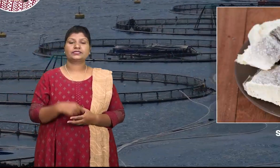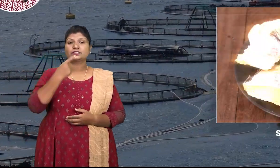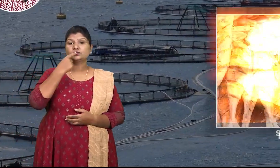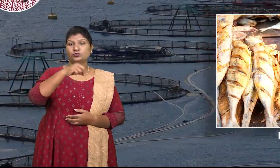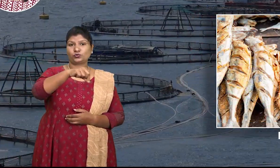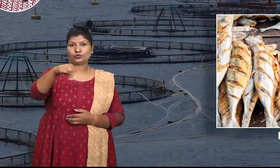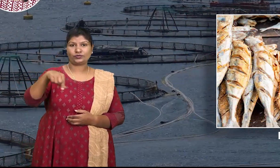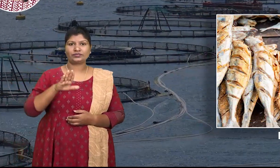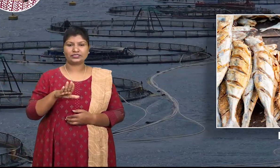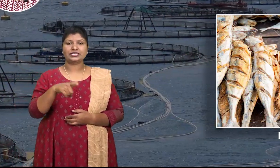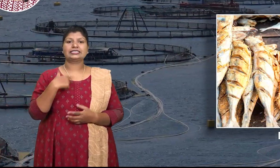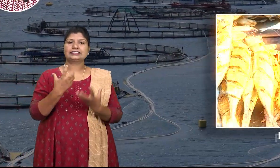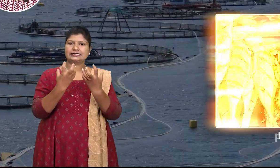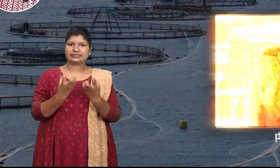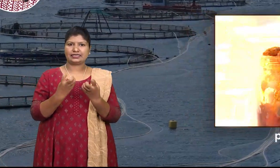salting and drying,